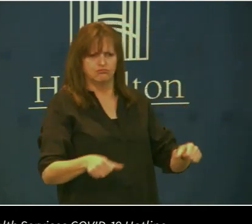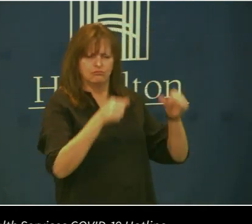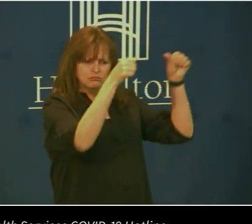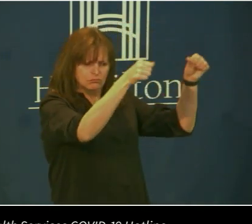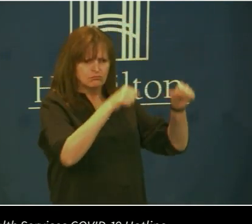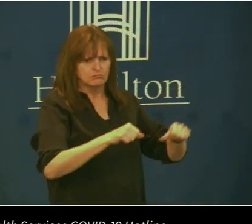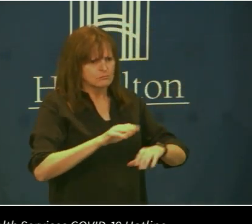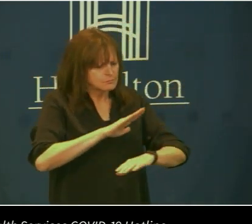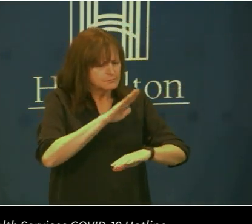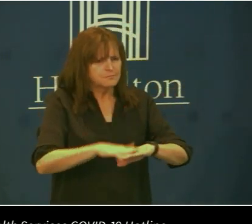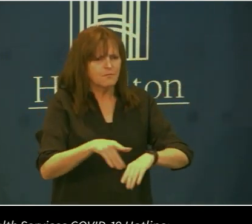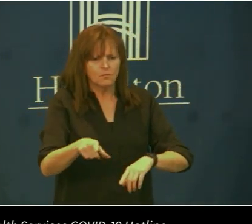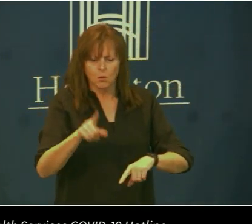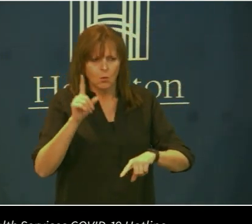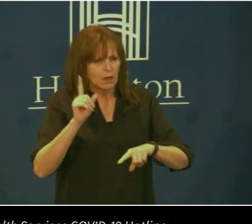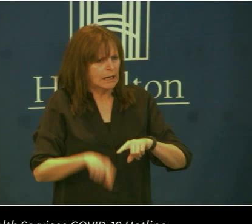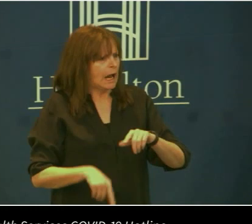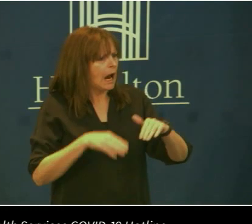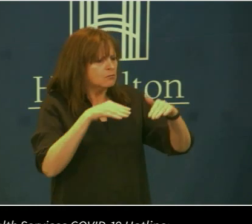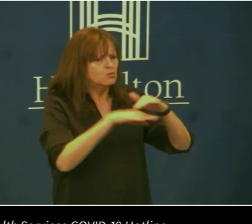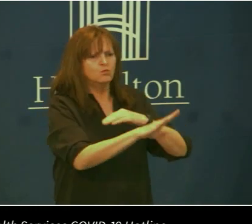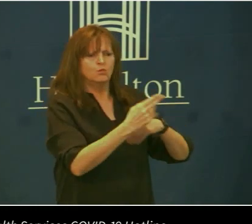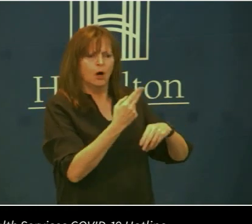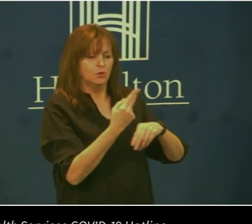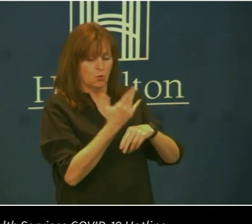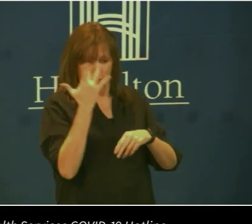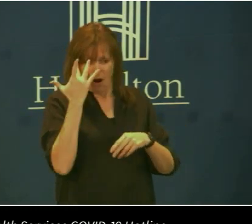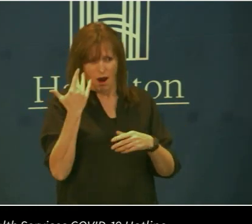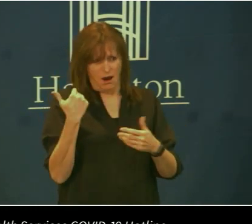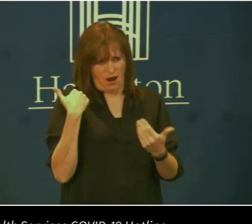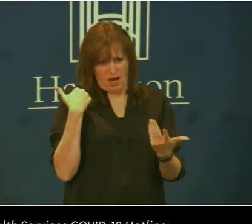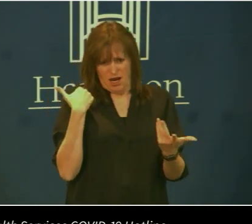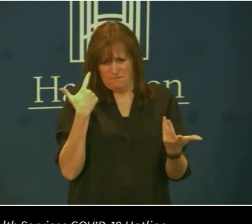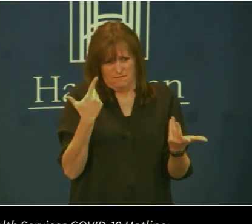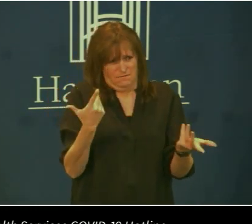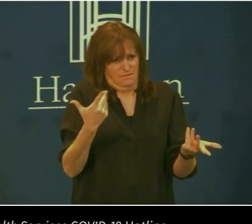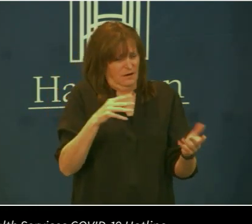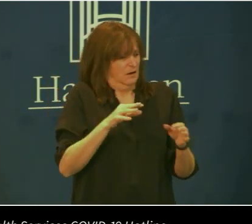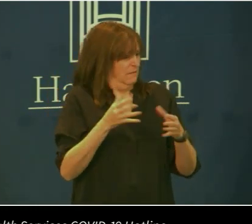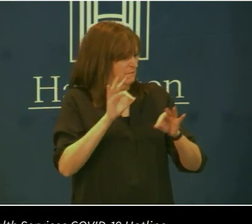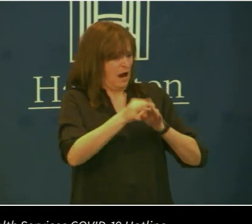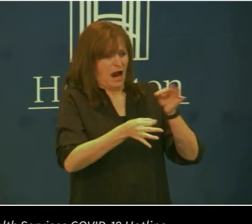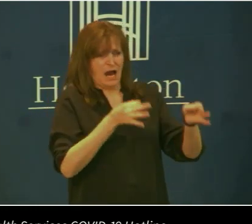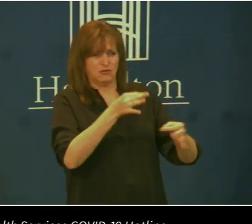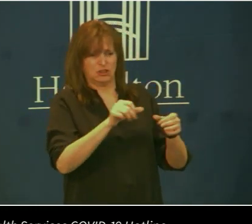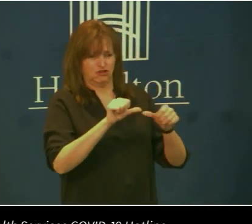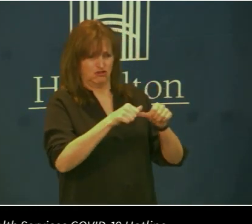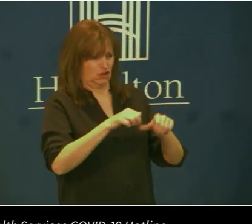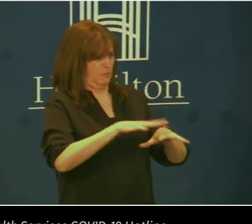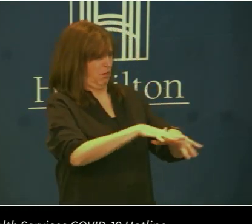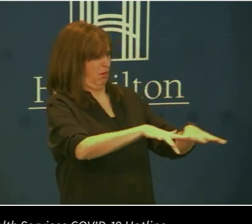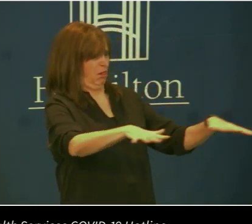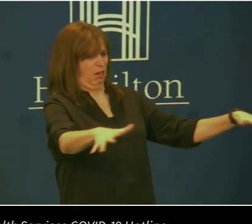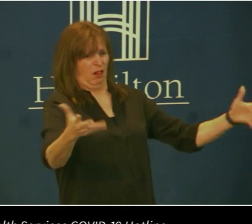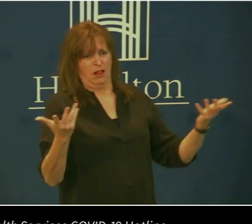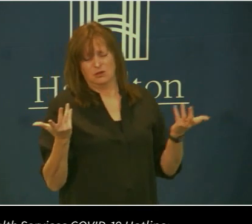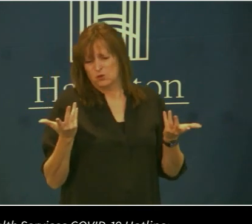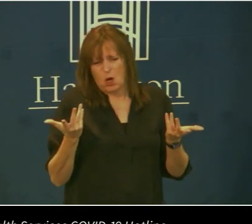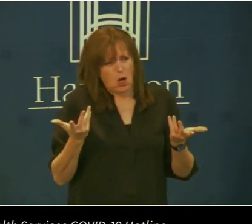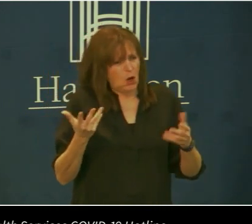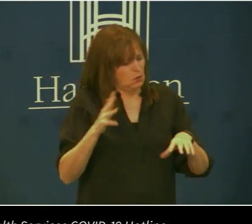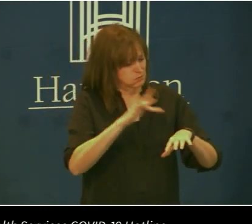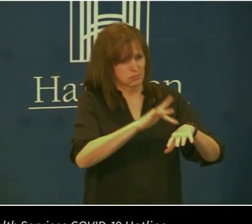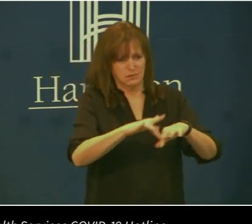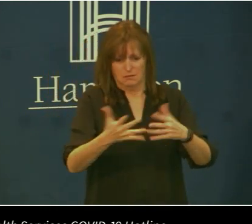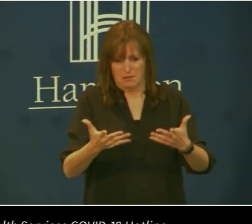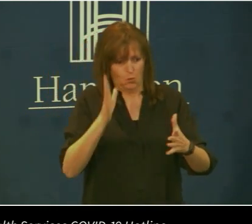are not sanitized. You don't know who's been there before, so you could pick up a virus unknowingly. And it is also an opportunity for people to congregate and